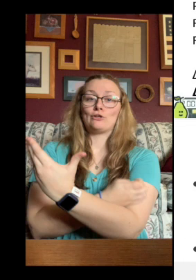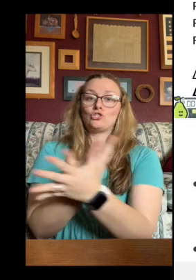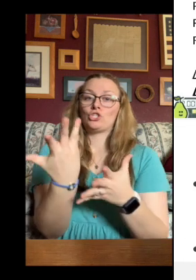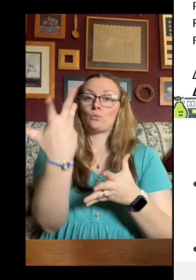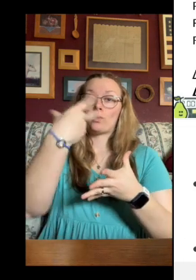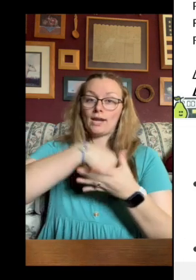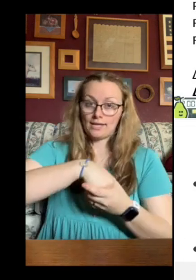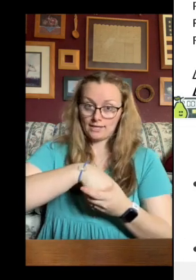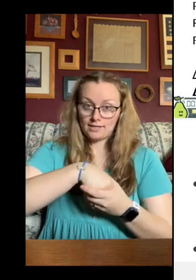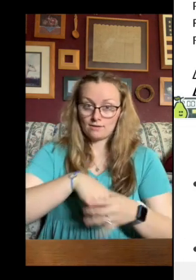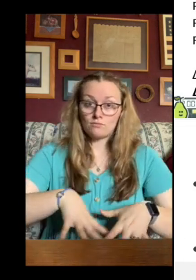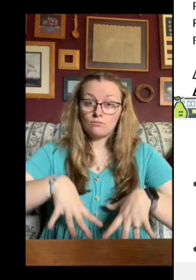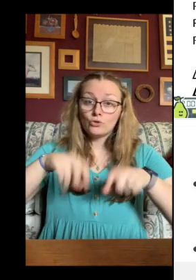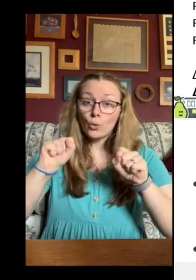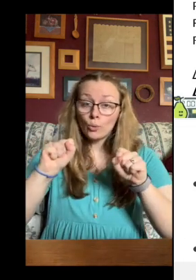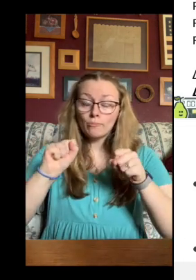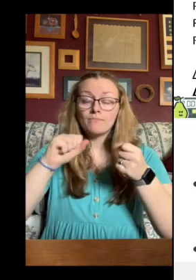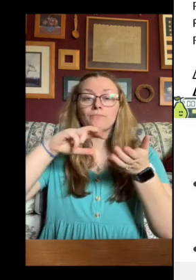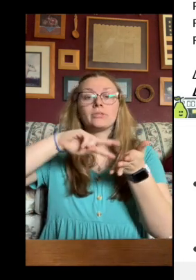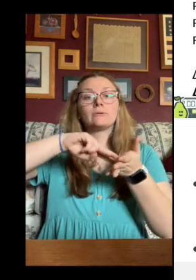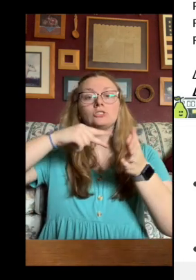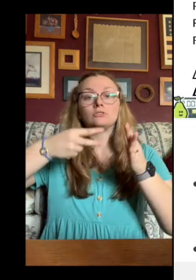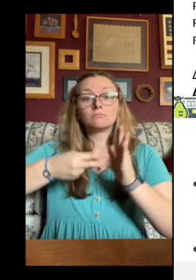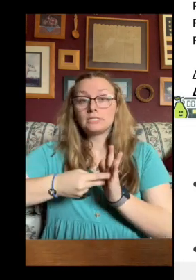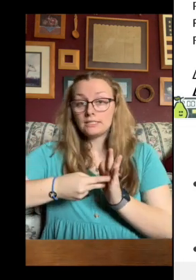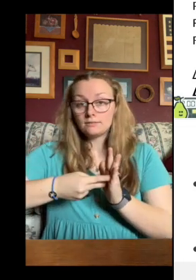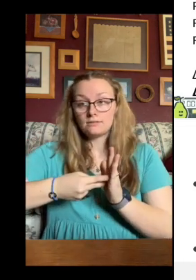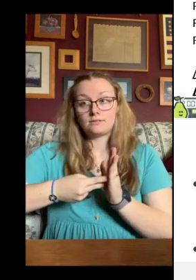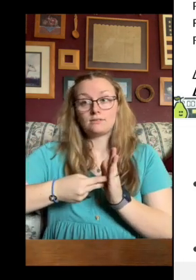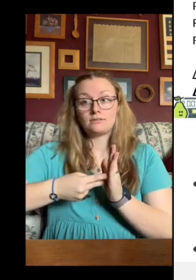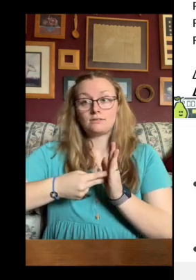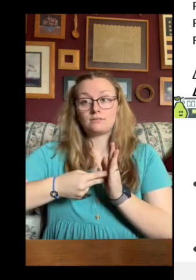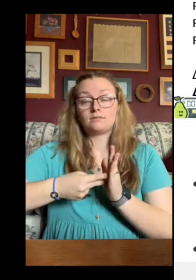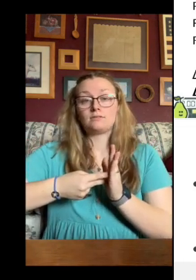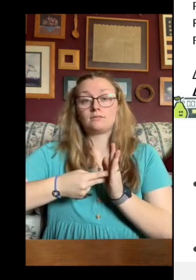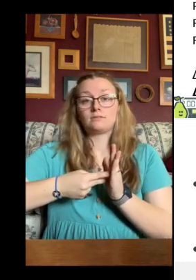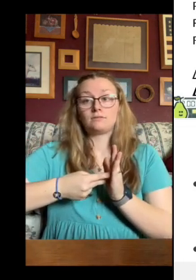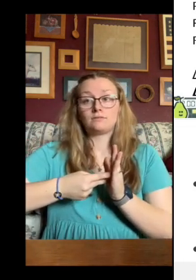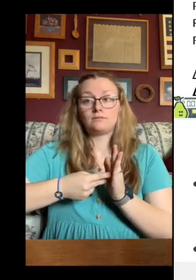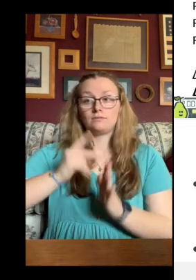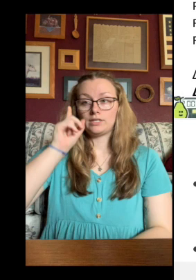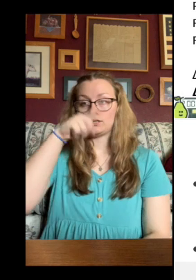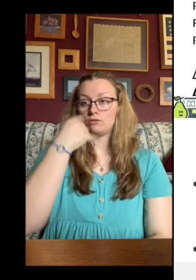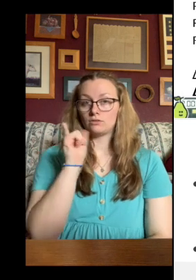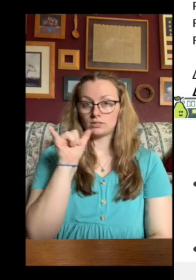So which means this graph would look something like that.